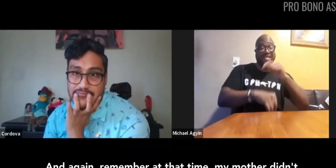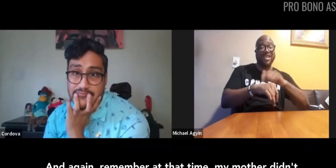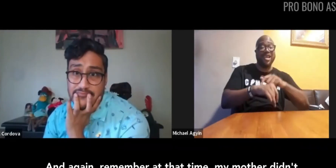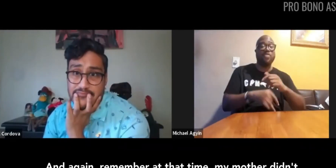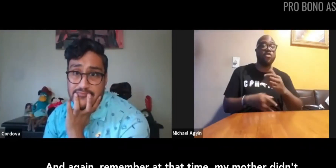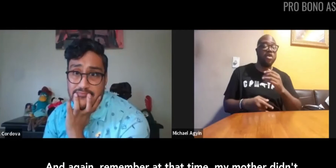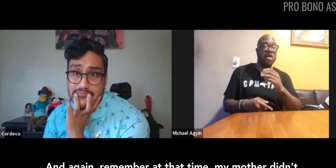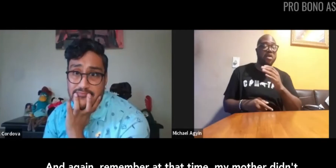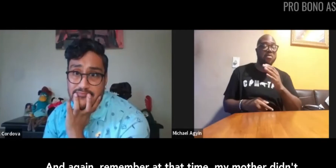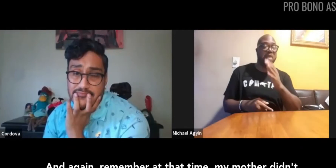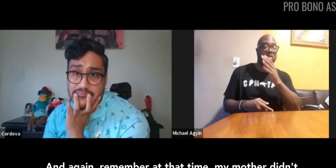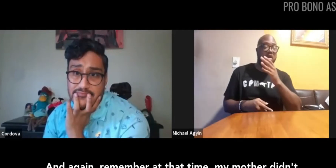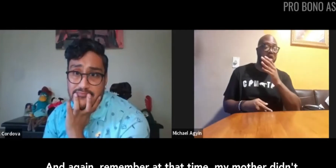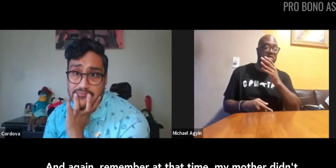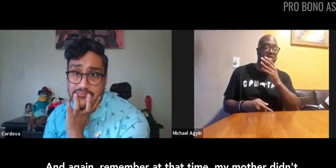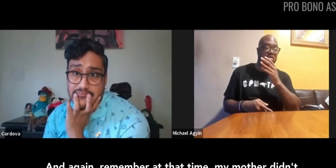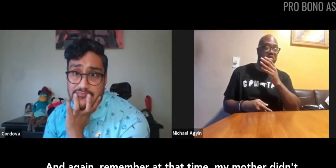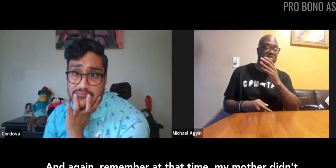And again, remember at that time,